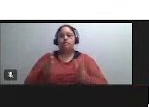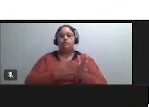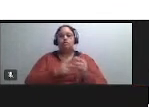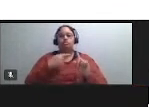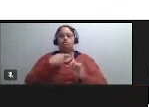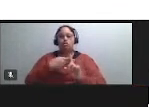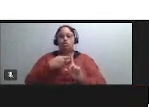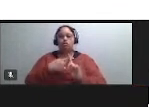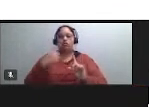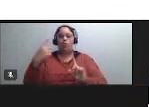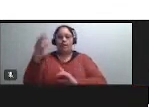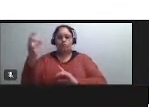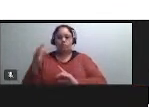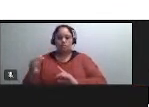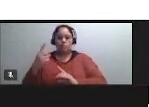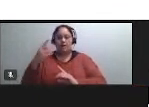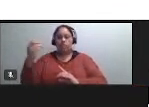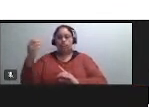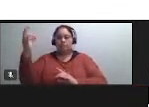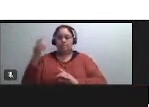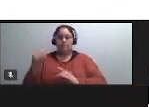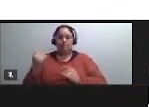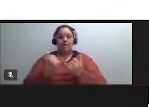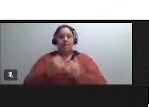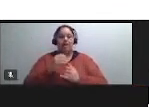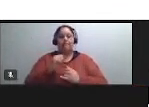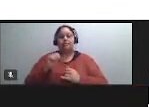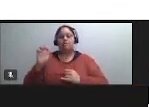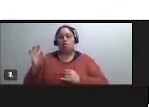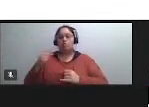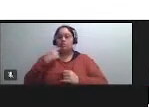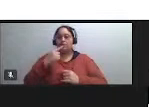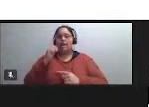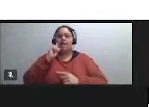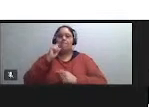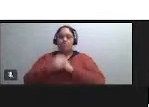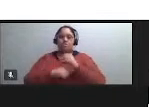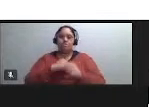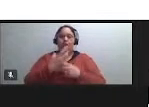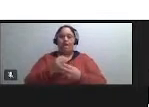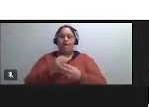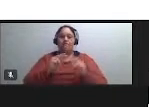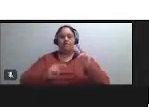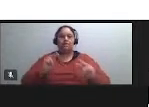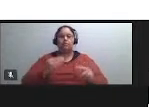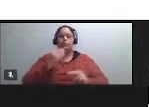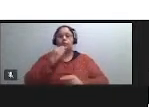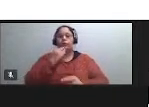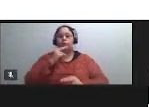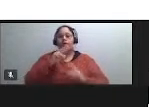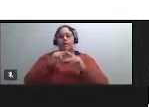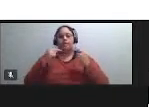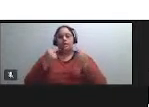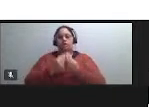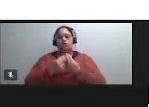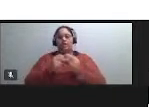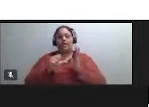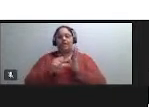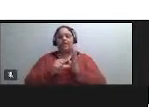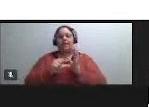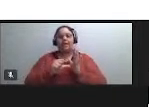the target of 100%. Like Ms. Goldstone had indicated, on an annual basis, there's an assessment by the National Key